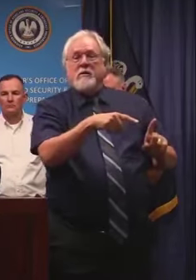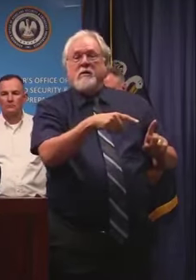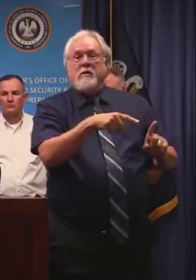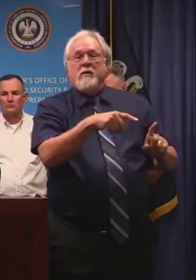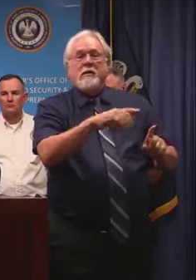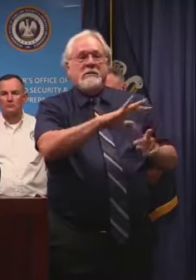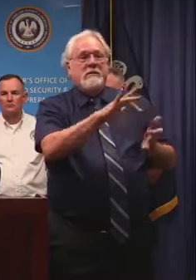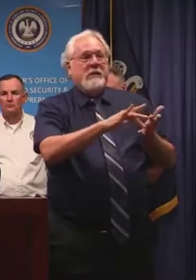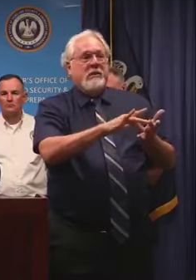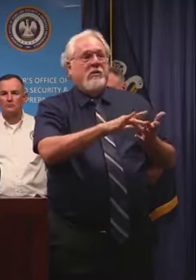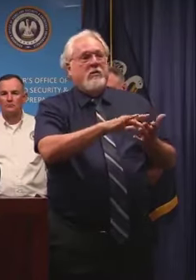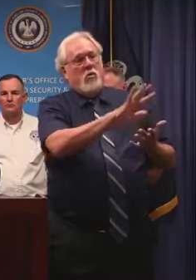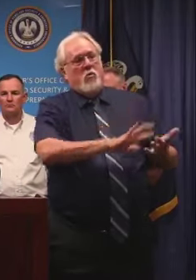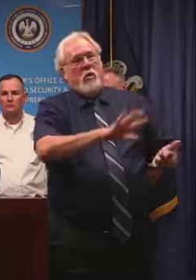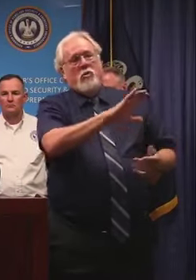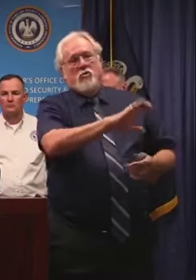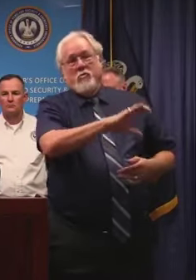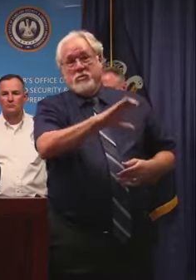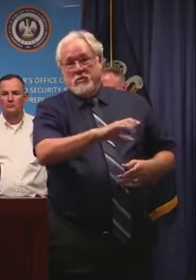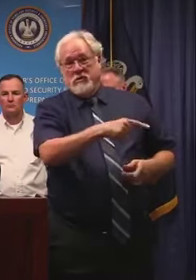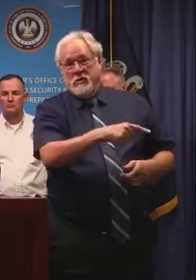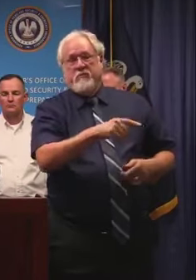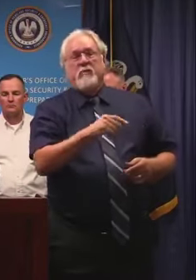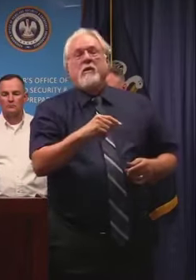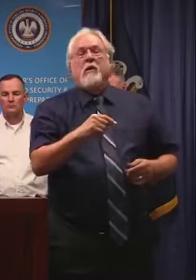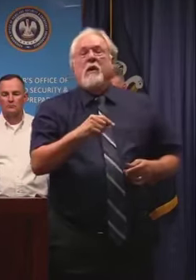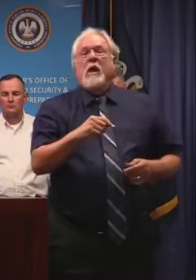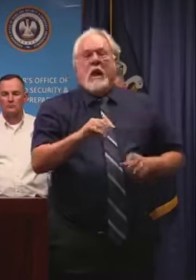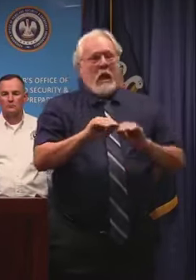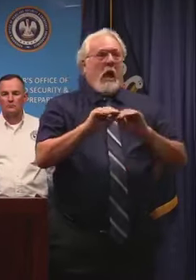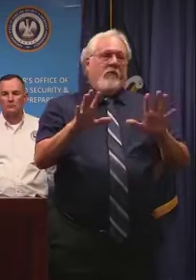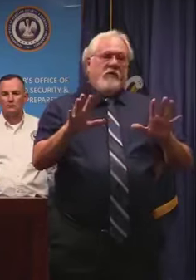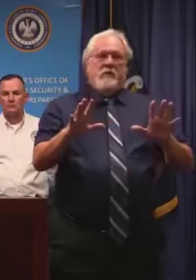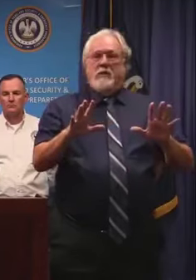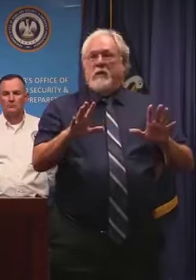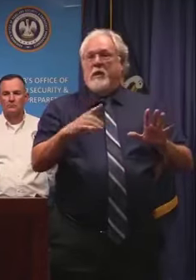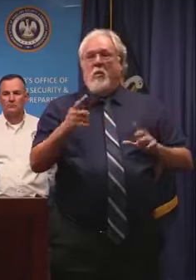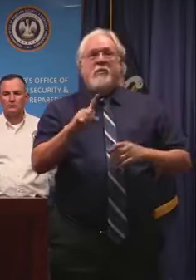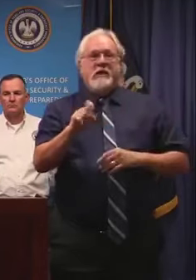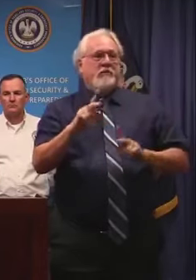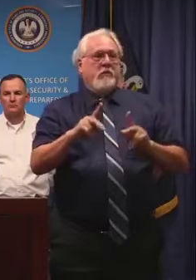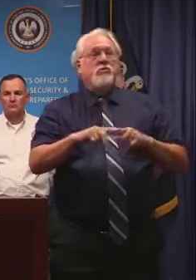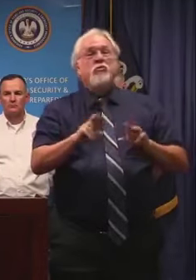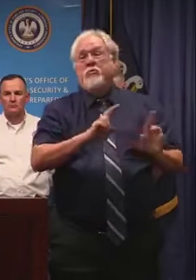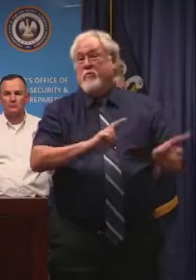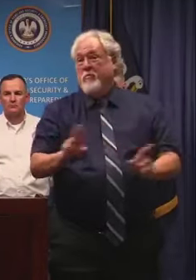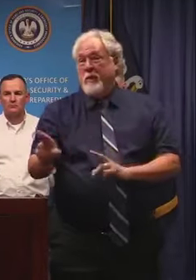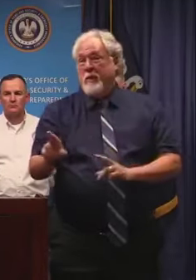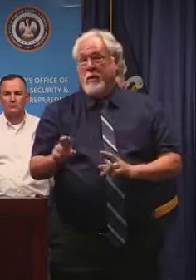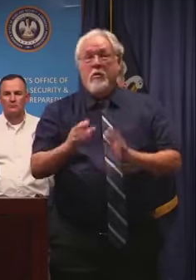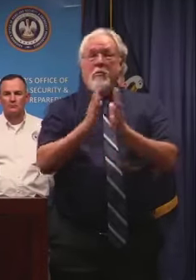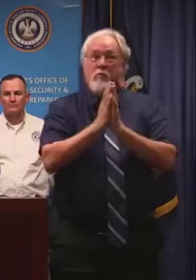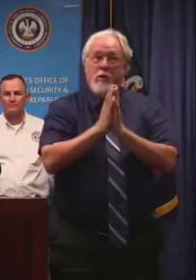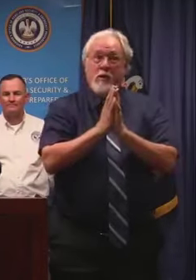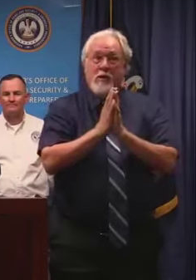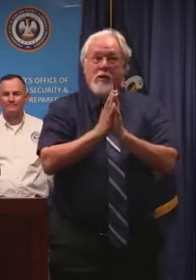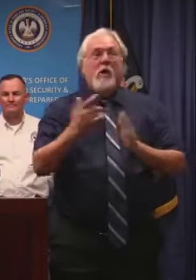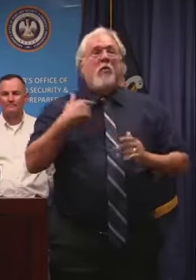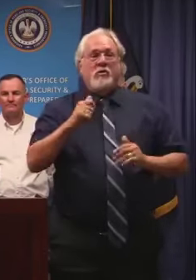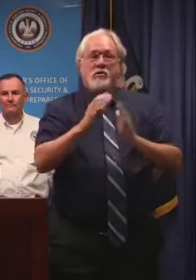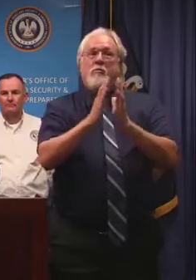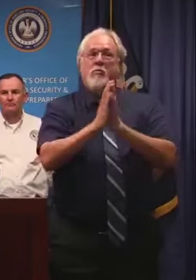to be centered on or around Corpus Christi, obviously I always ask people to prepare and to pray, and in this case we